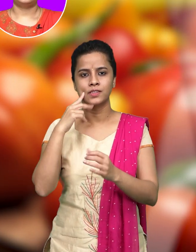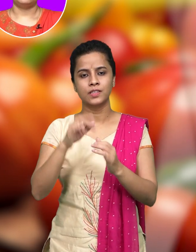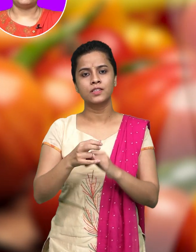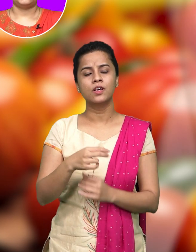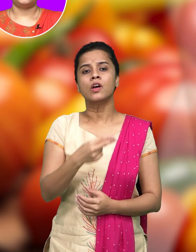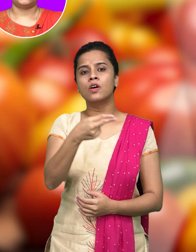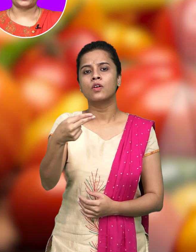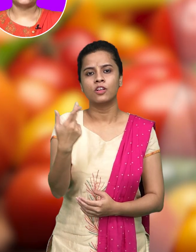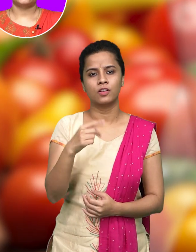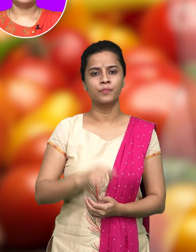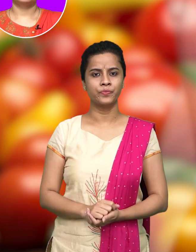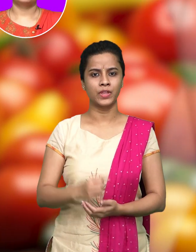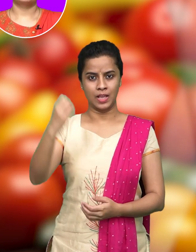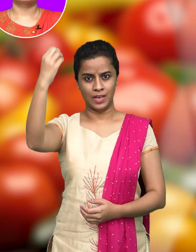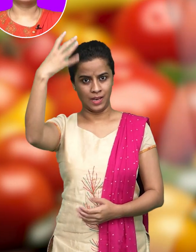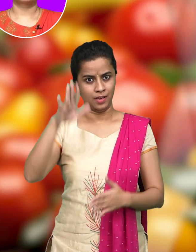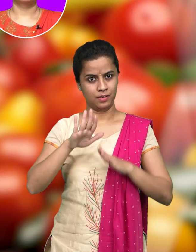light dependent reaction,